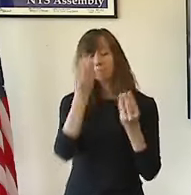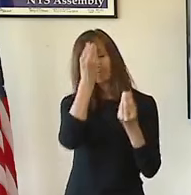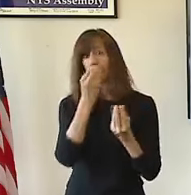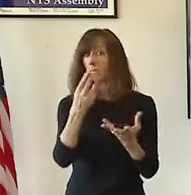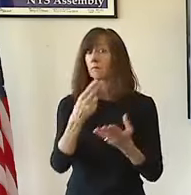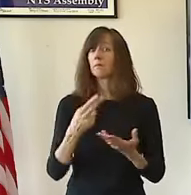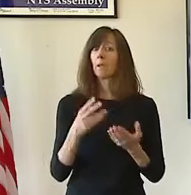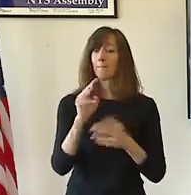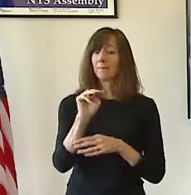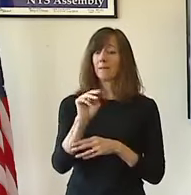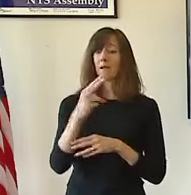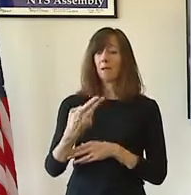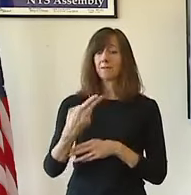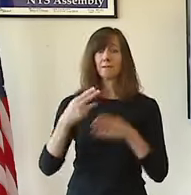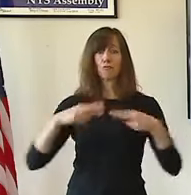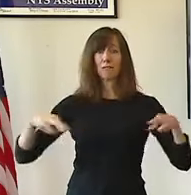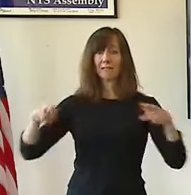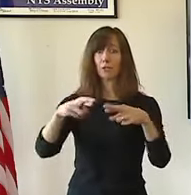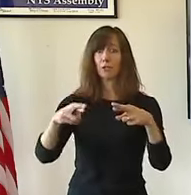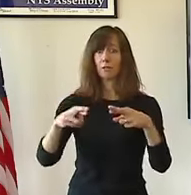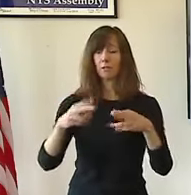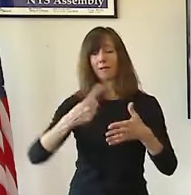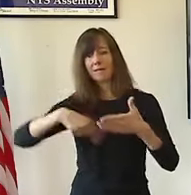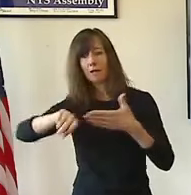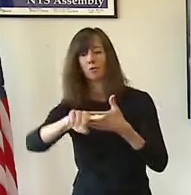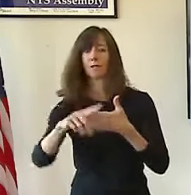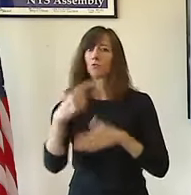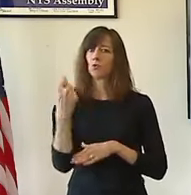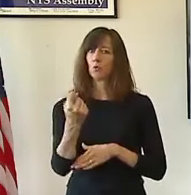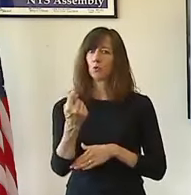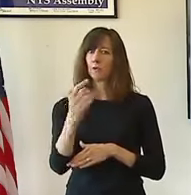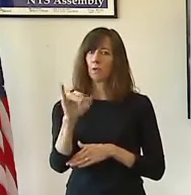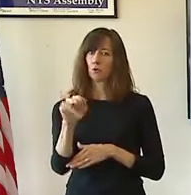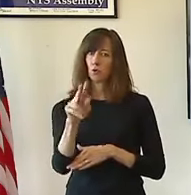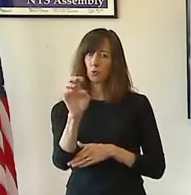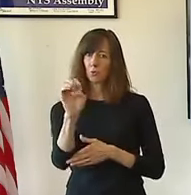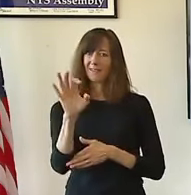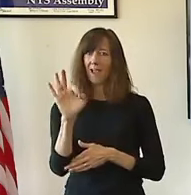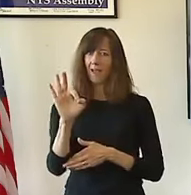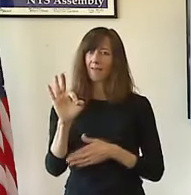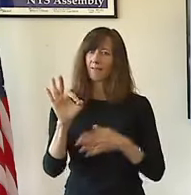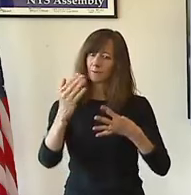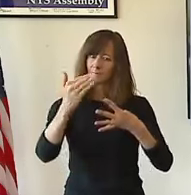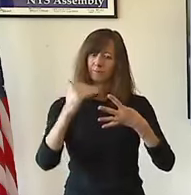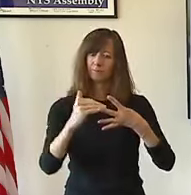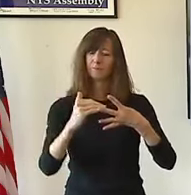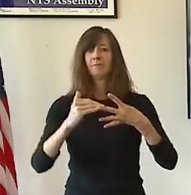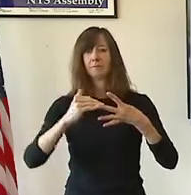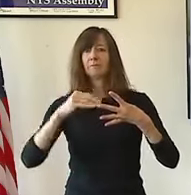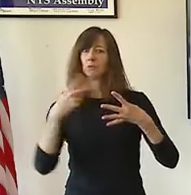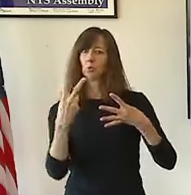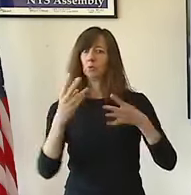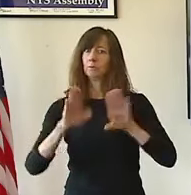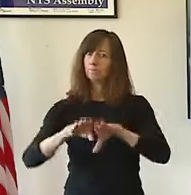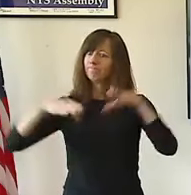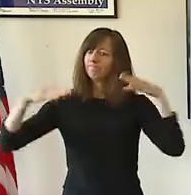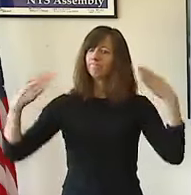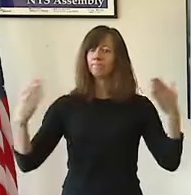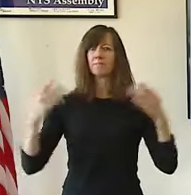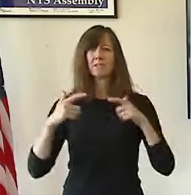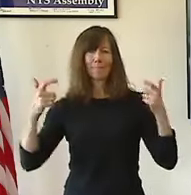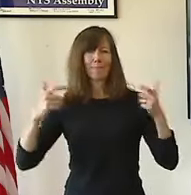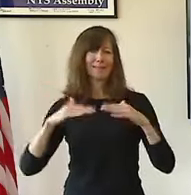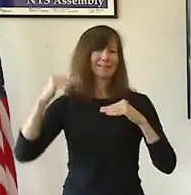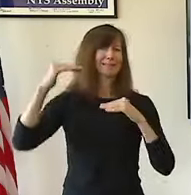Next Tuesday, June 9th, we're taking that next big step, which I think is important. Restaurants, retail, professional space will all have greater opportunities